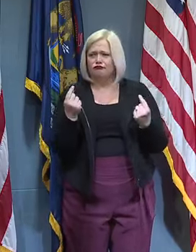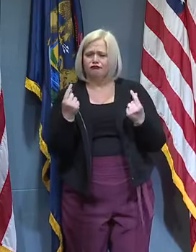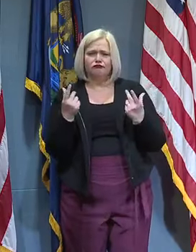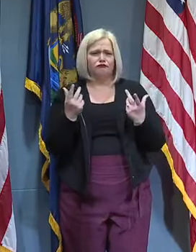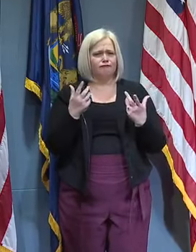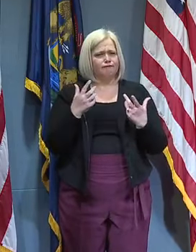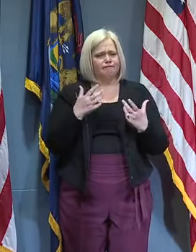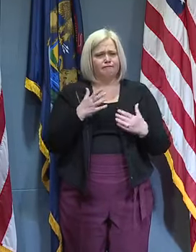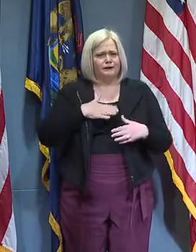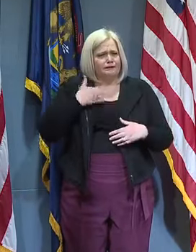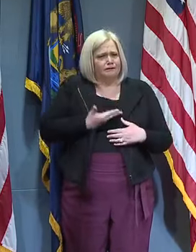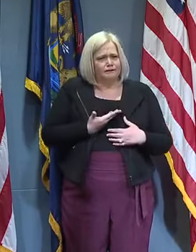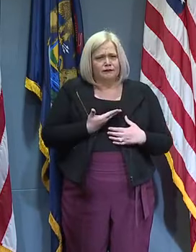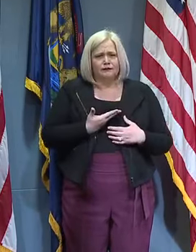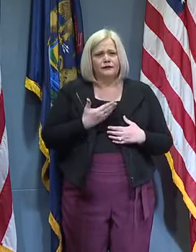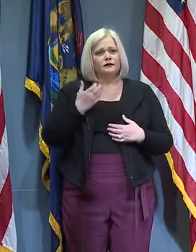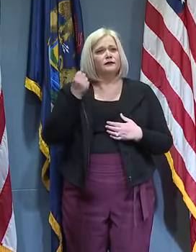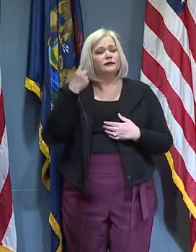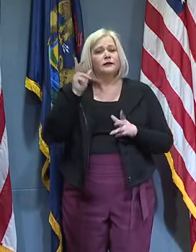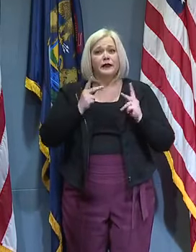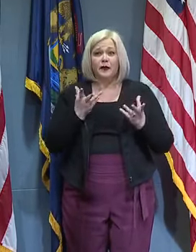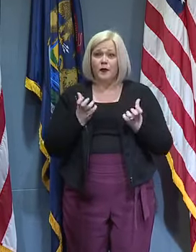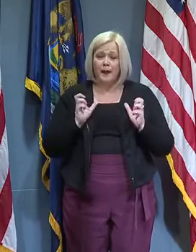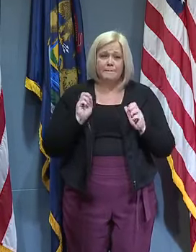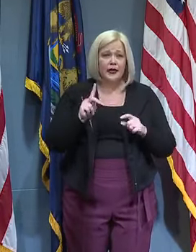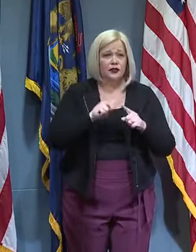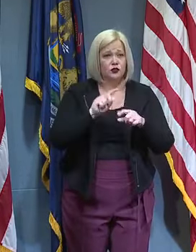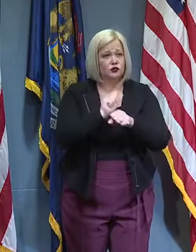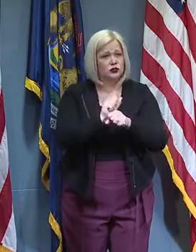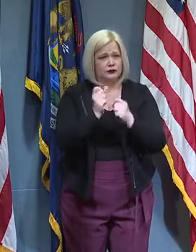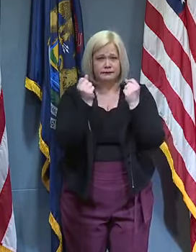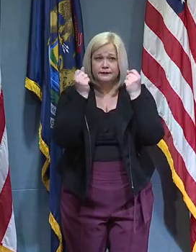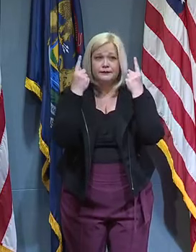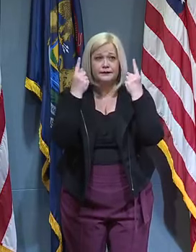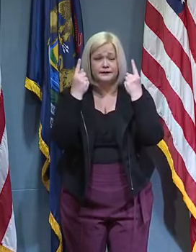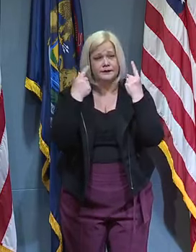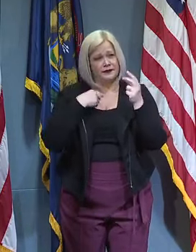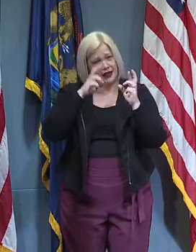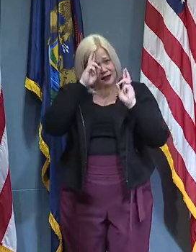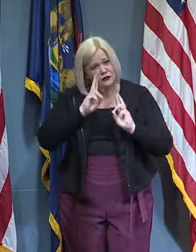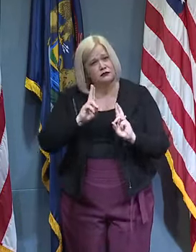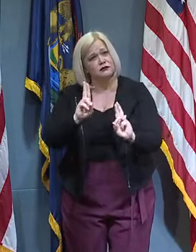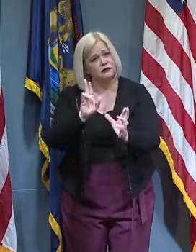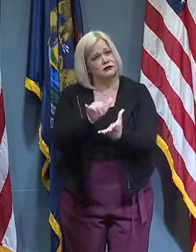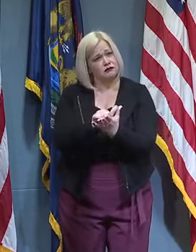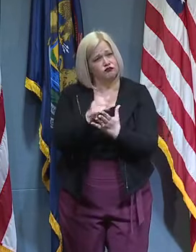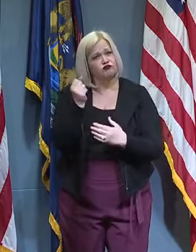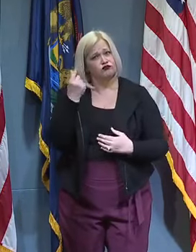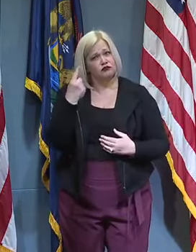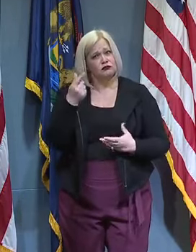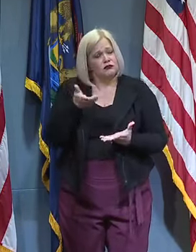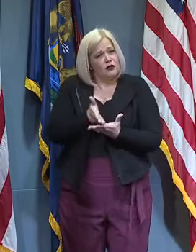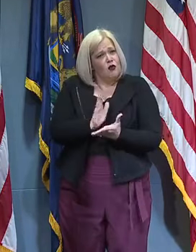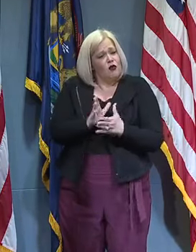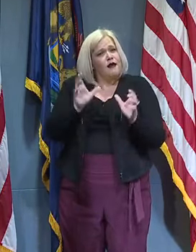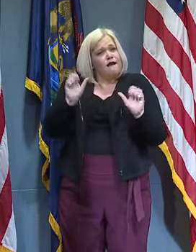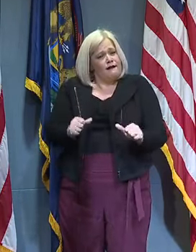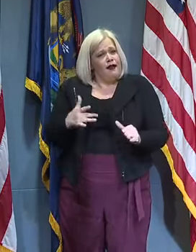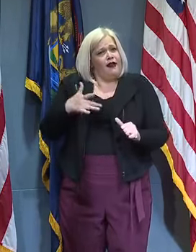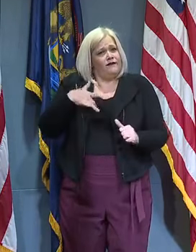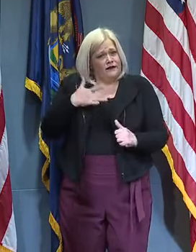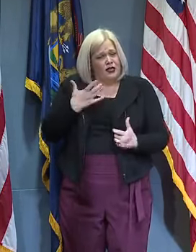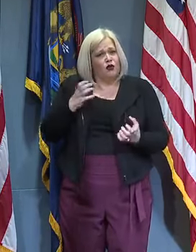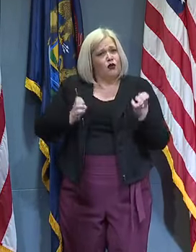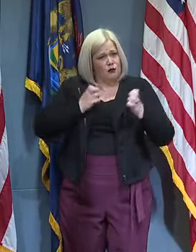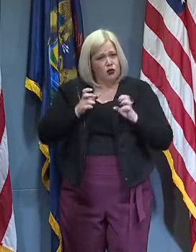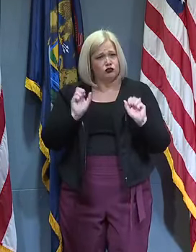to get back to work, and I get it, and I respect it, and it's okay to feel that way. There's nothing that I want